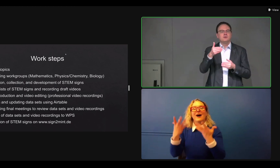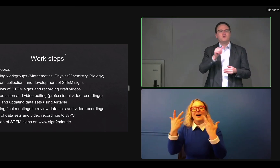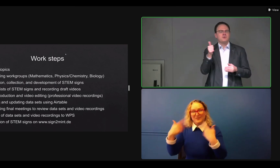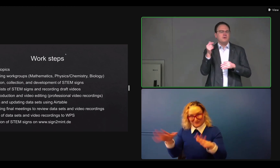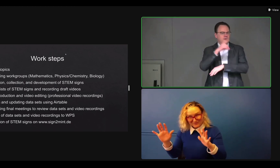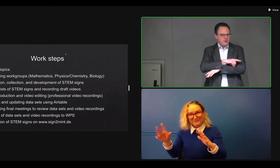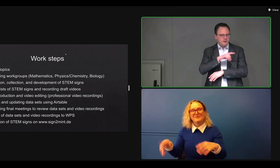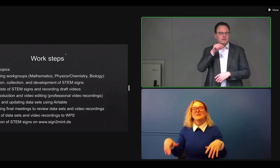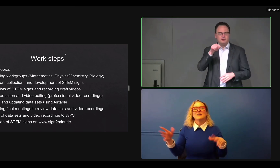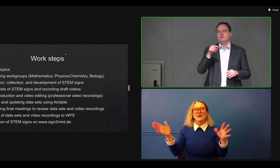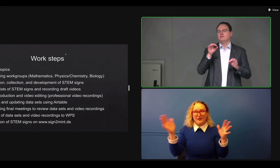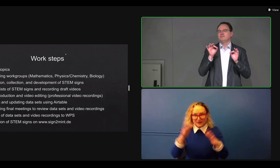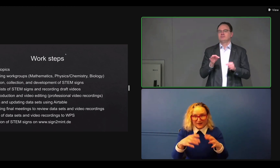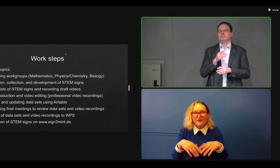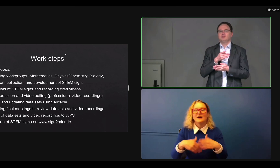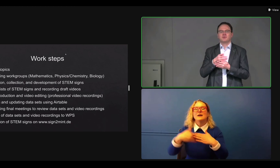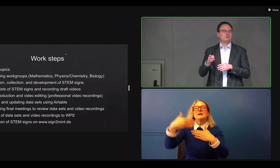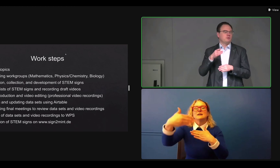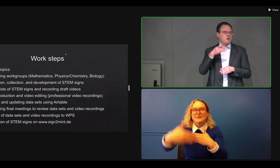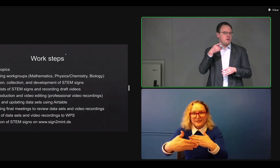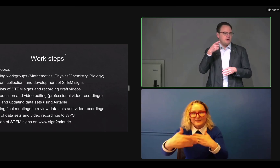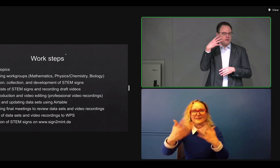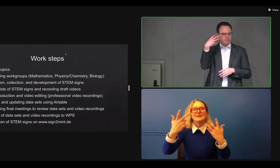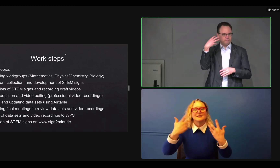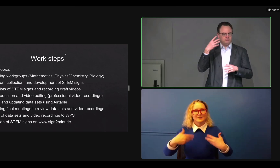as well that goes along with that.